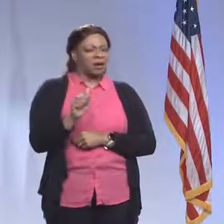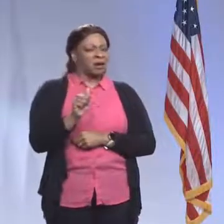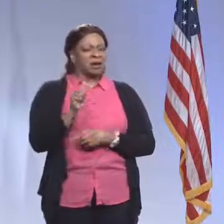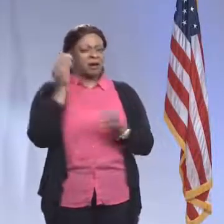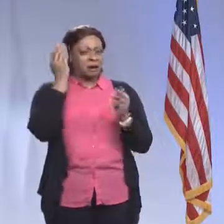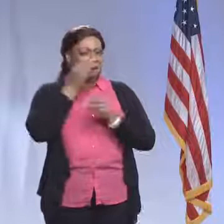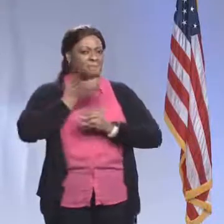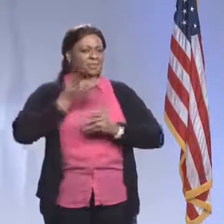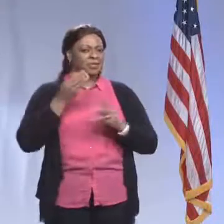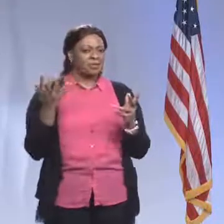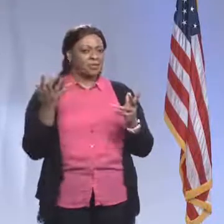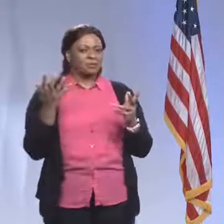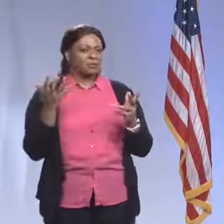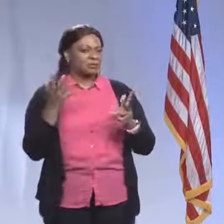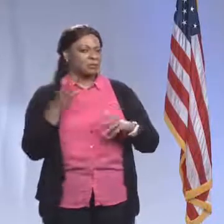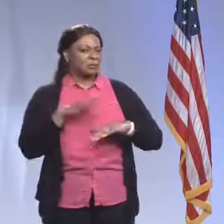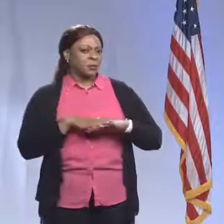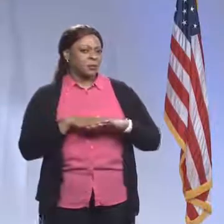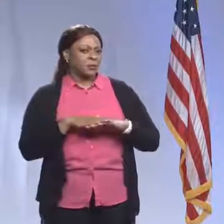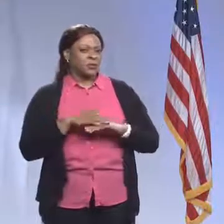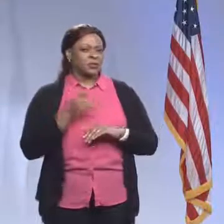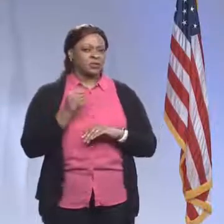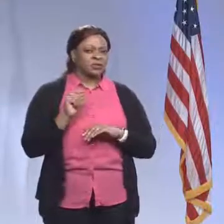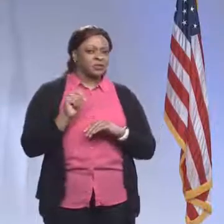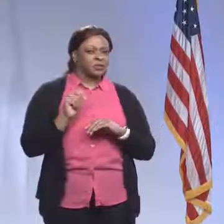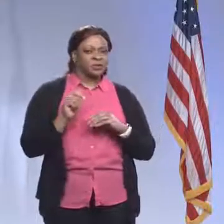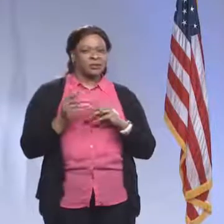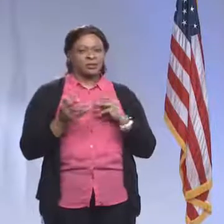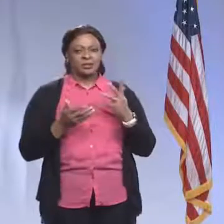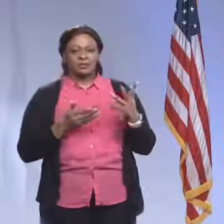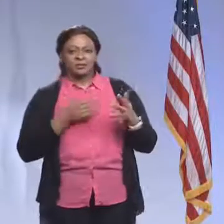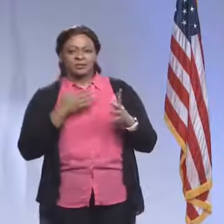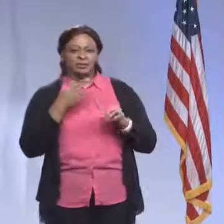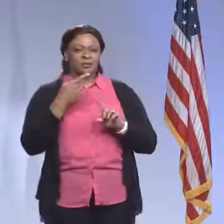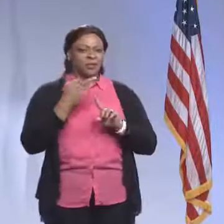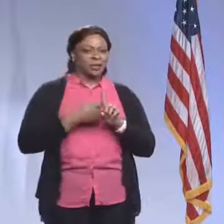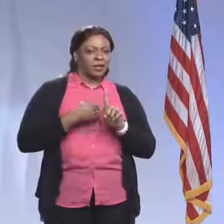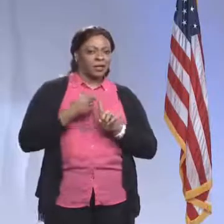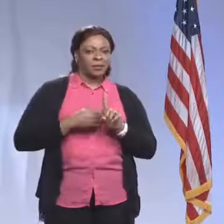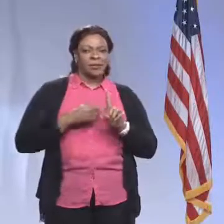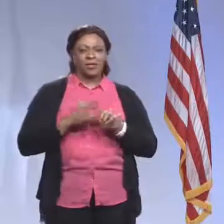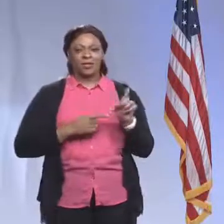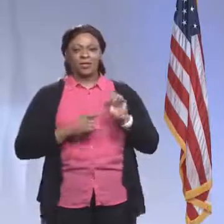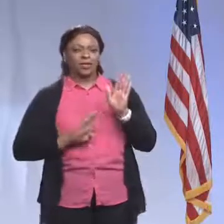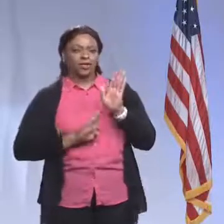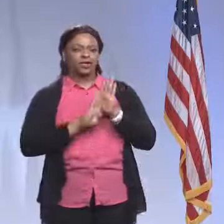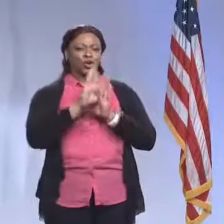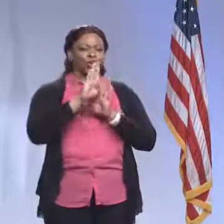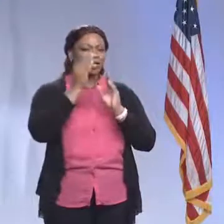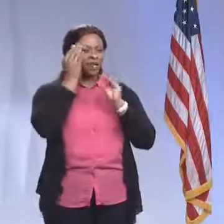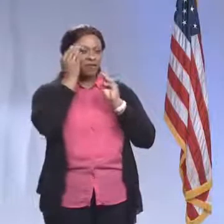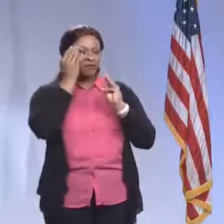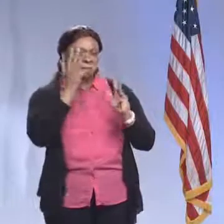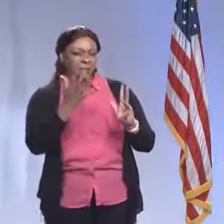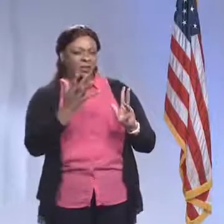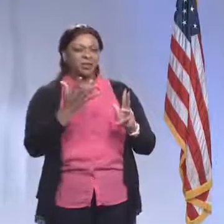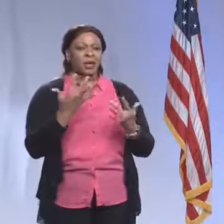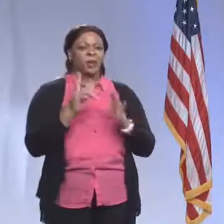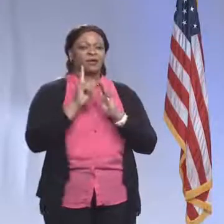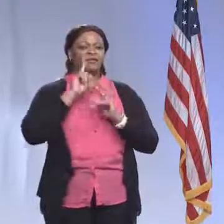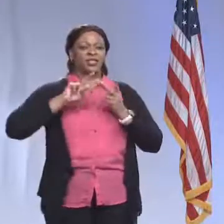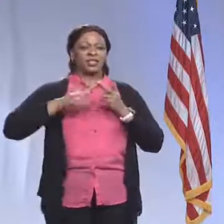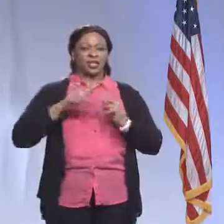on the changing calendar on the surge? Additional information with that, and I'll wait for a second